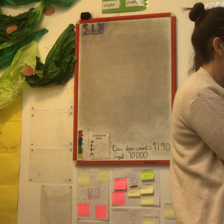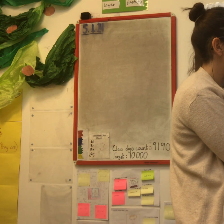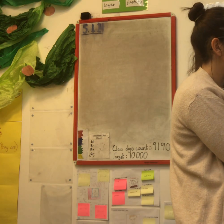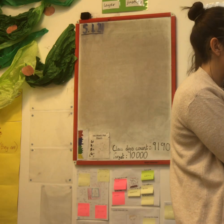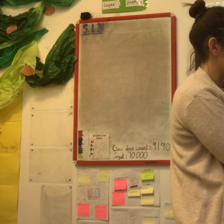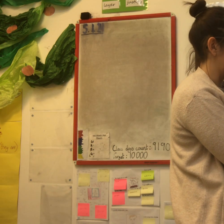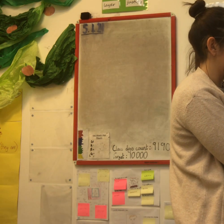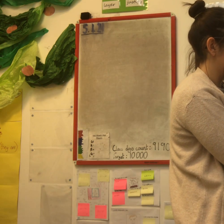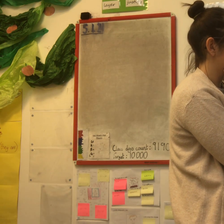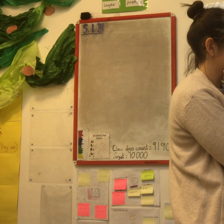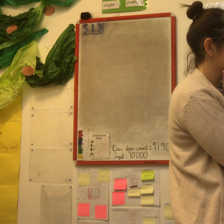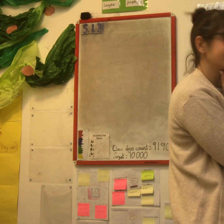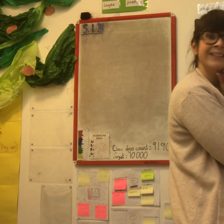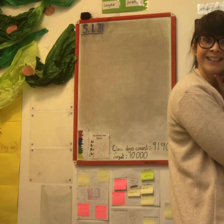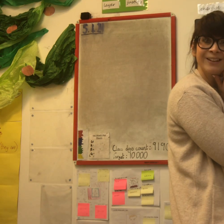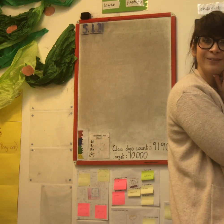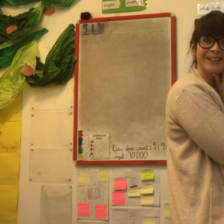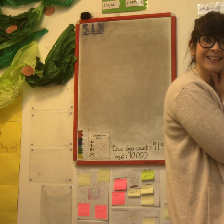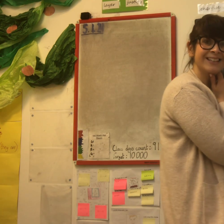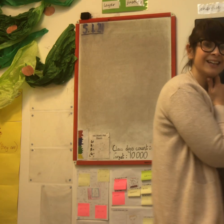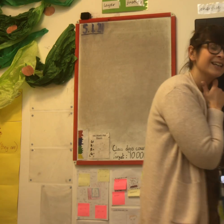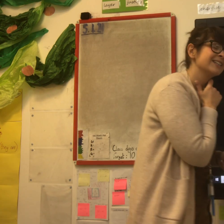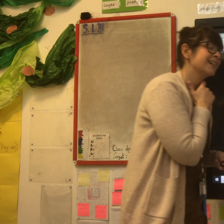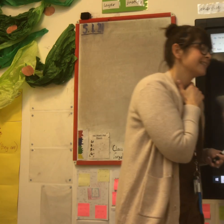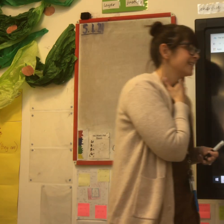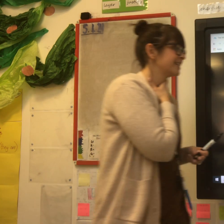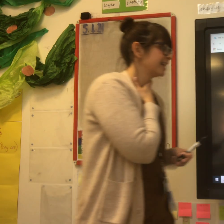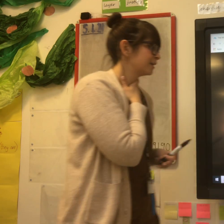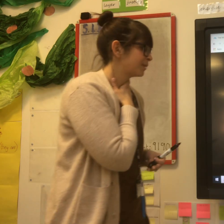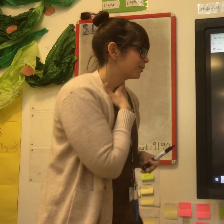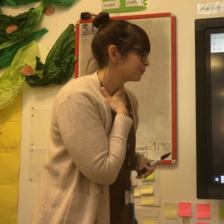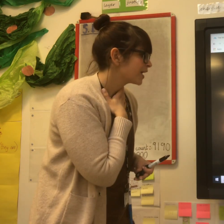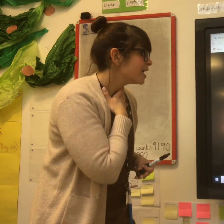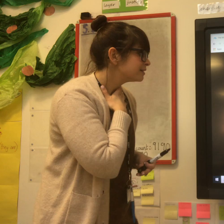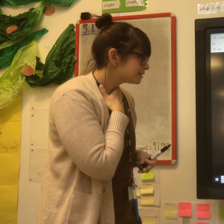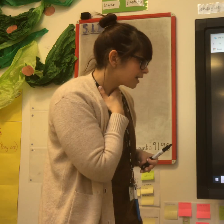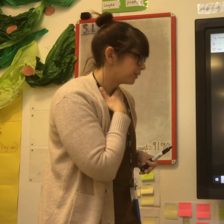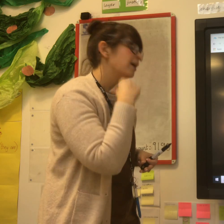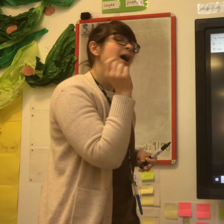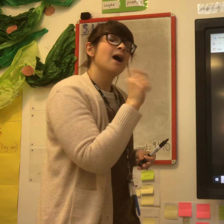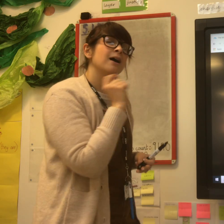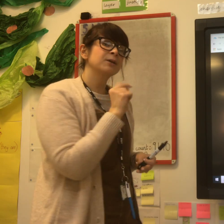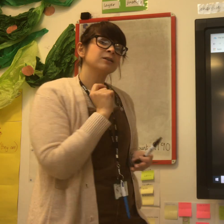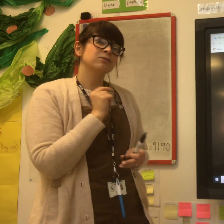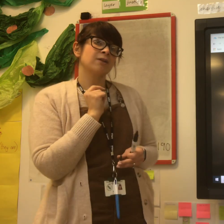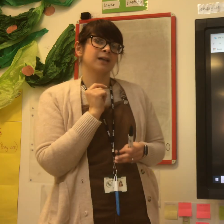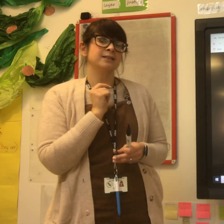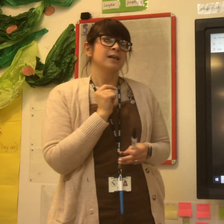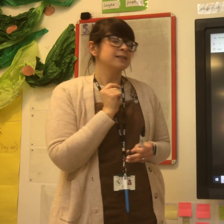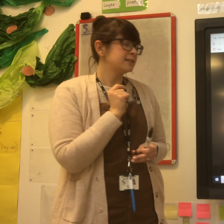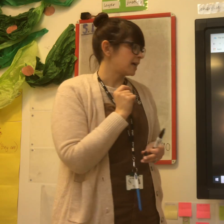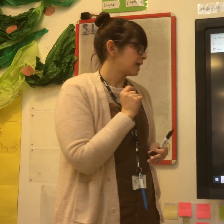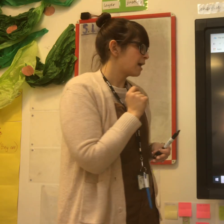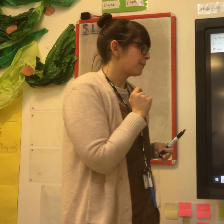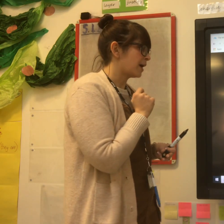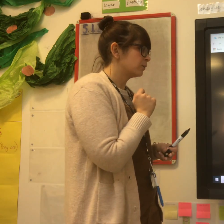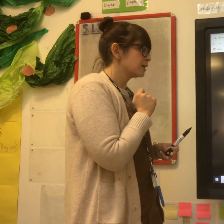always hope. Lovely, isn't it? That's a nice thing to think about. So, I'm going to write today about